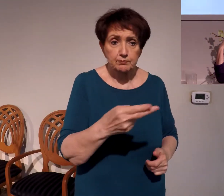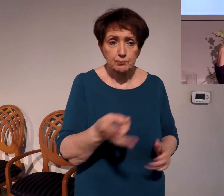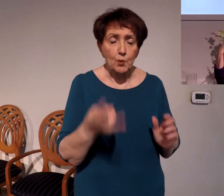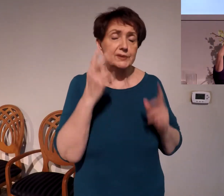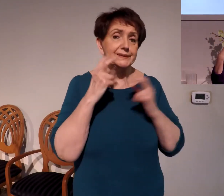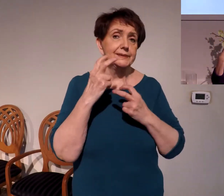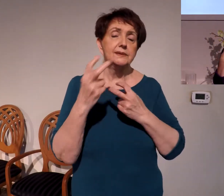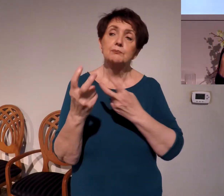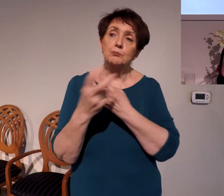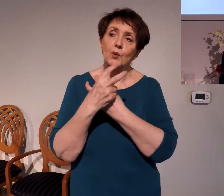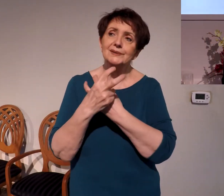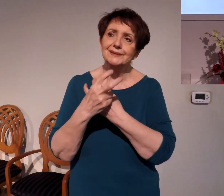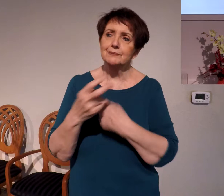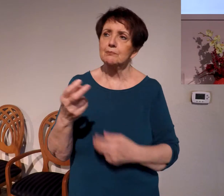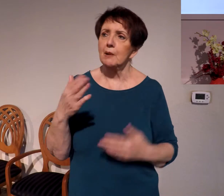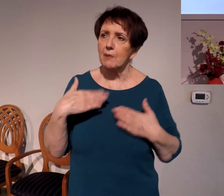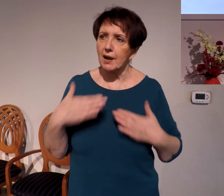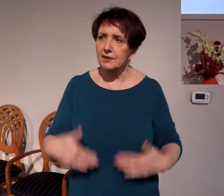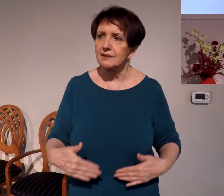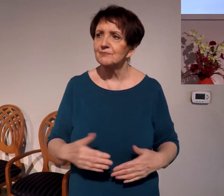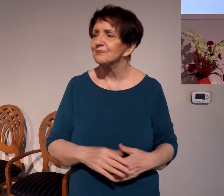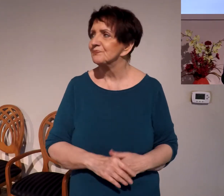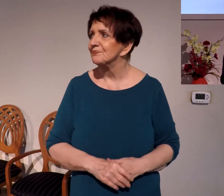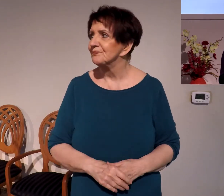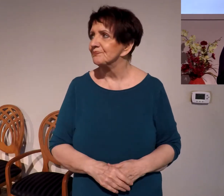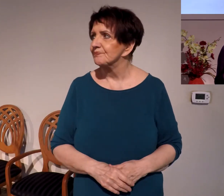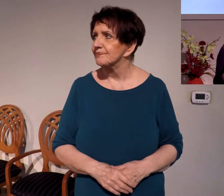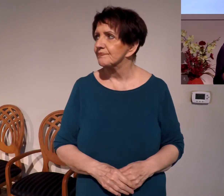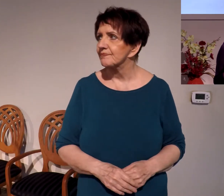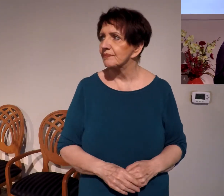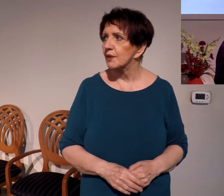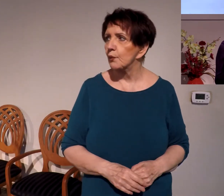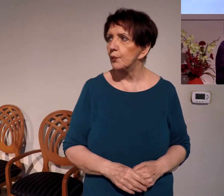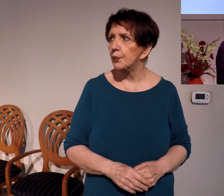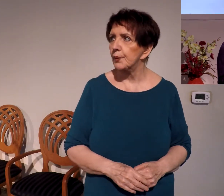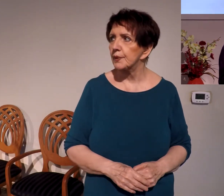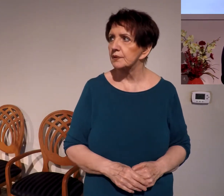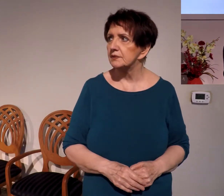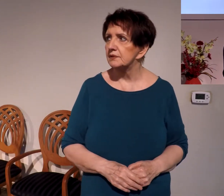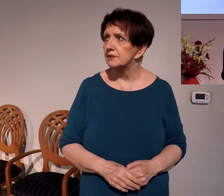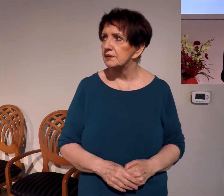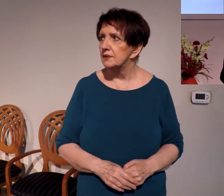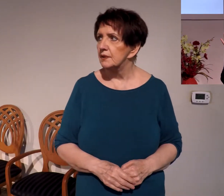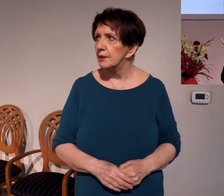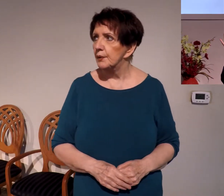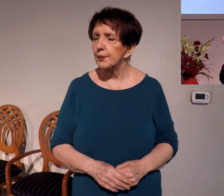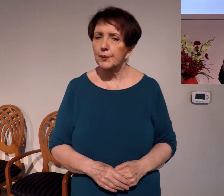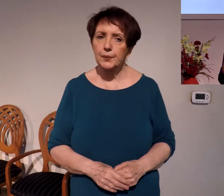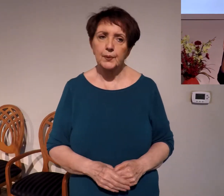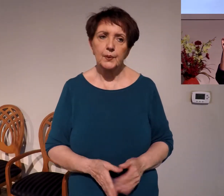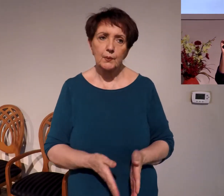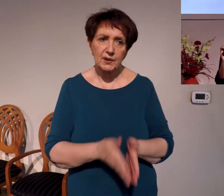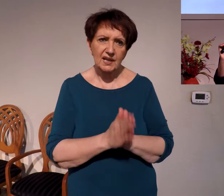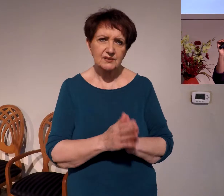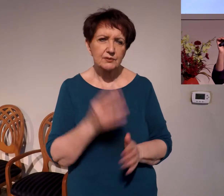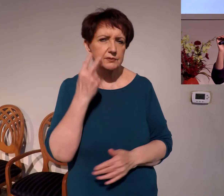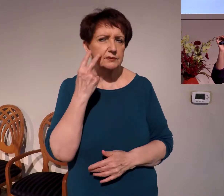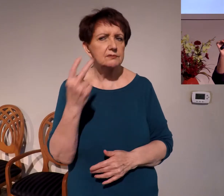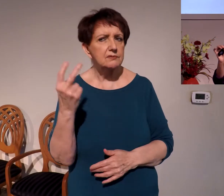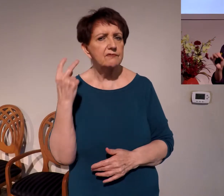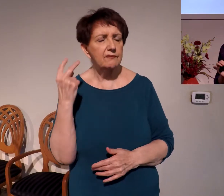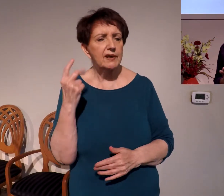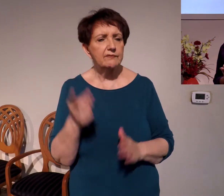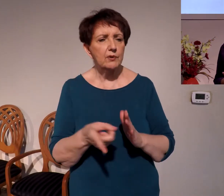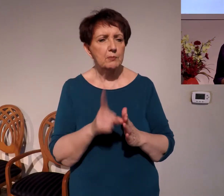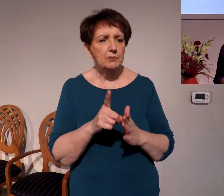good. Oh, man. So I would just ask you to reflect for a moment